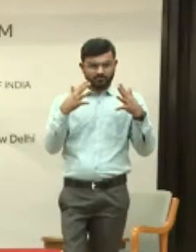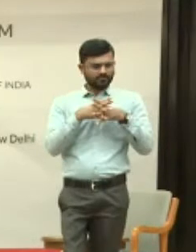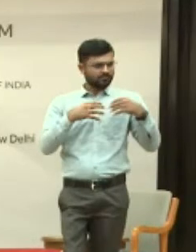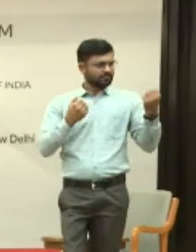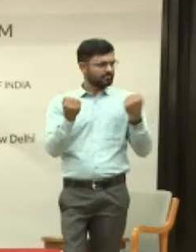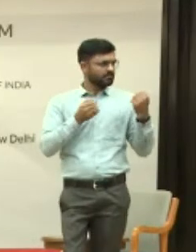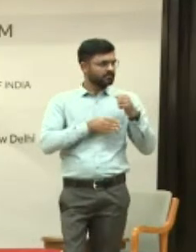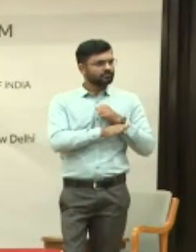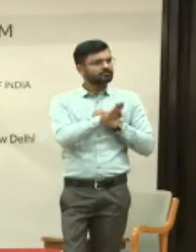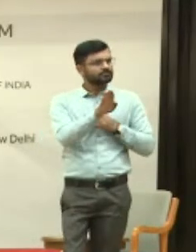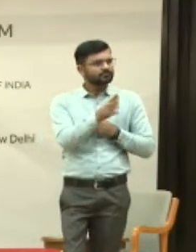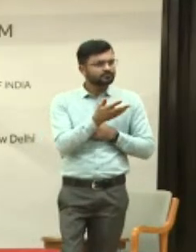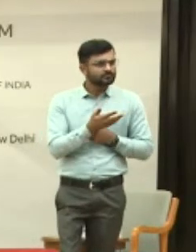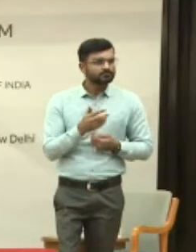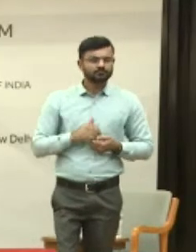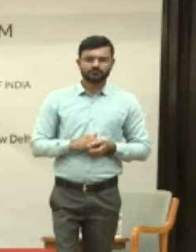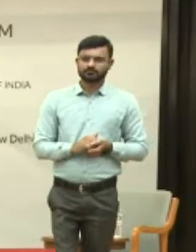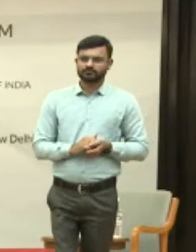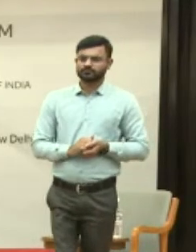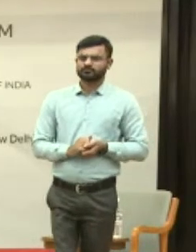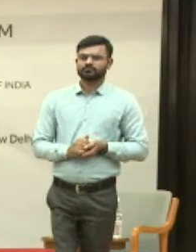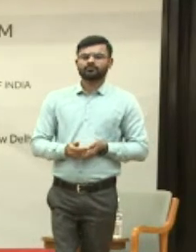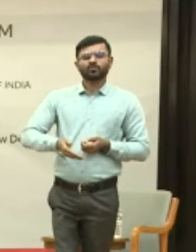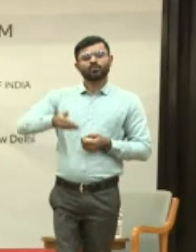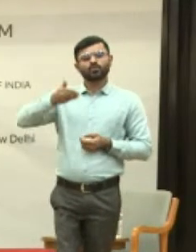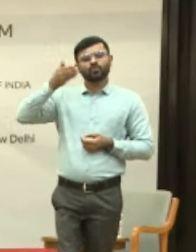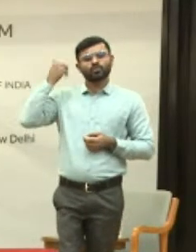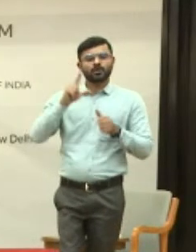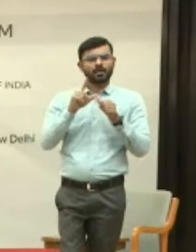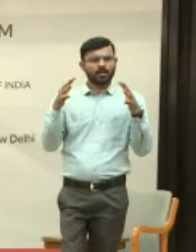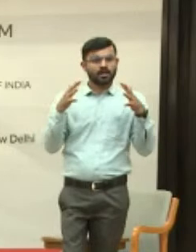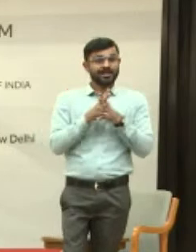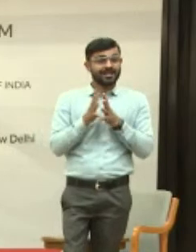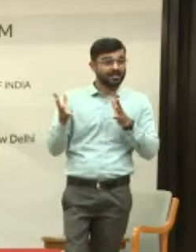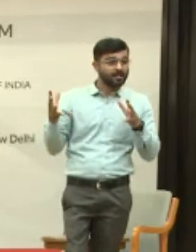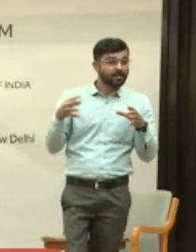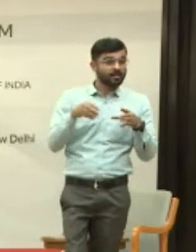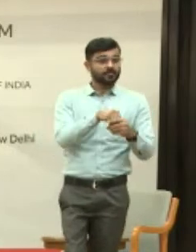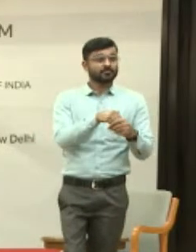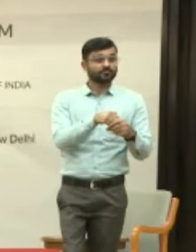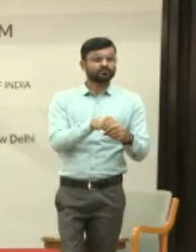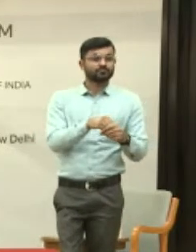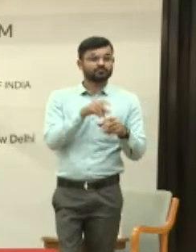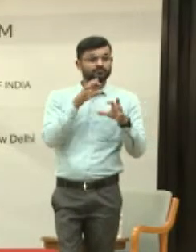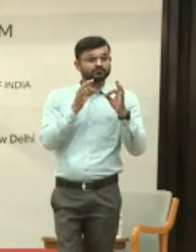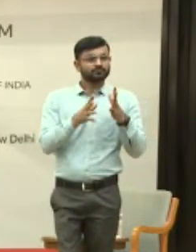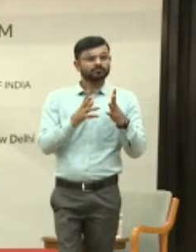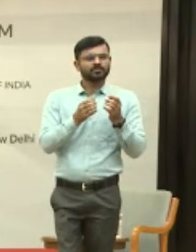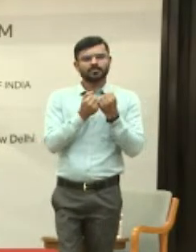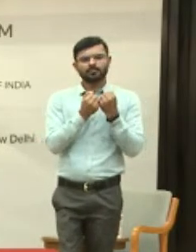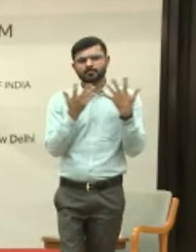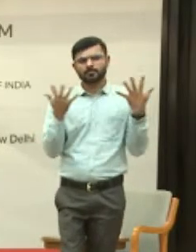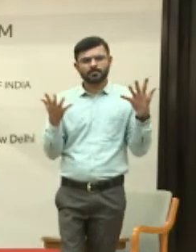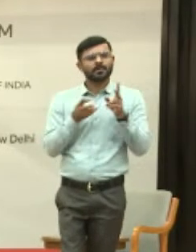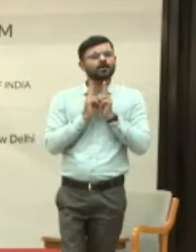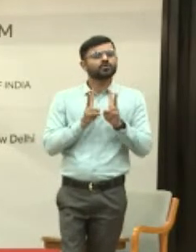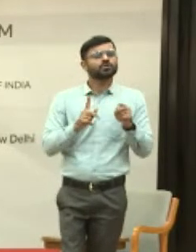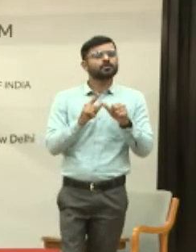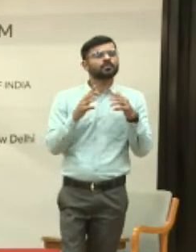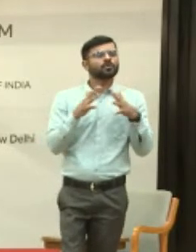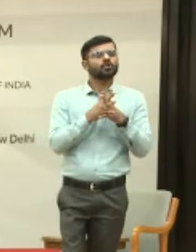car. So old laws exist in many common